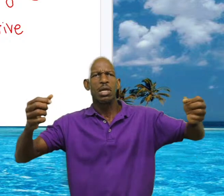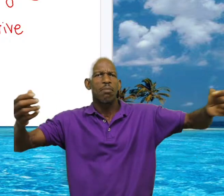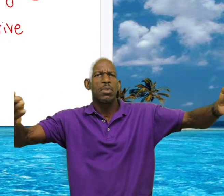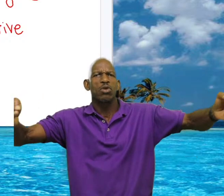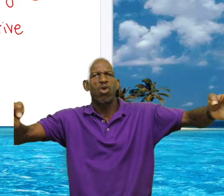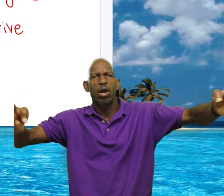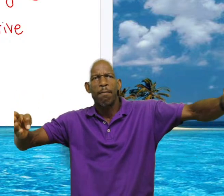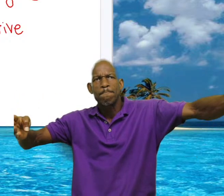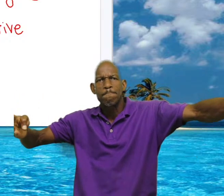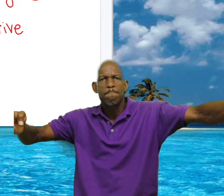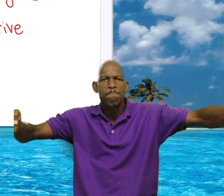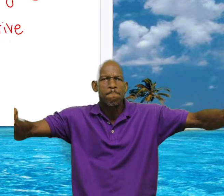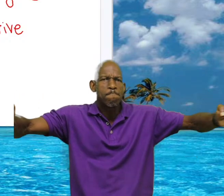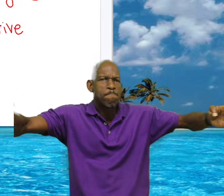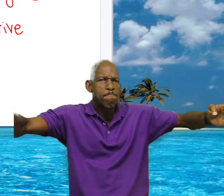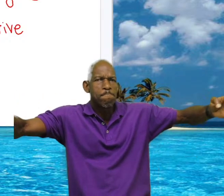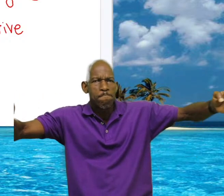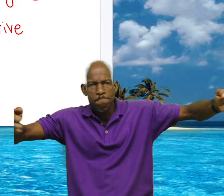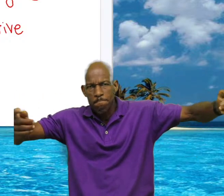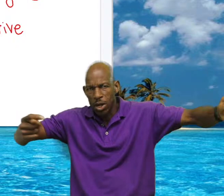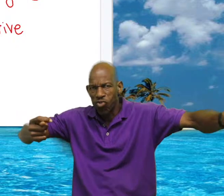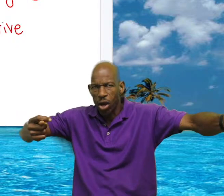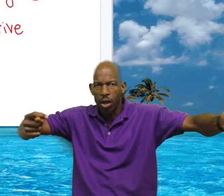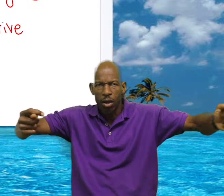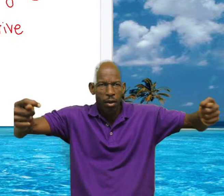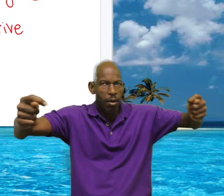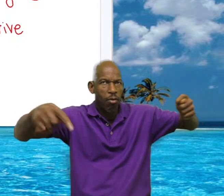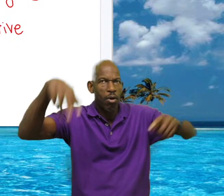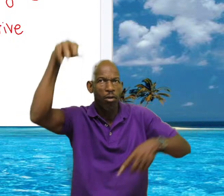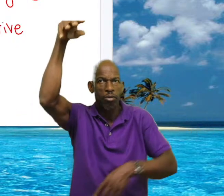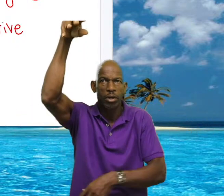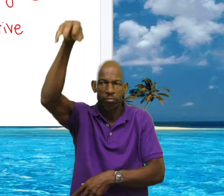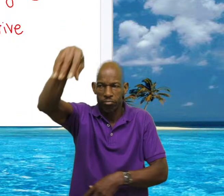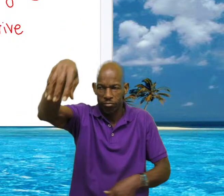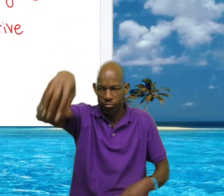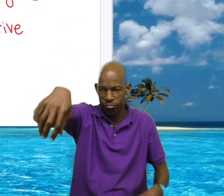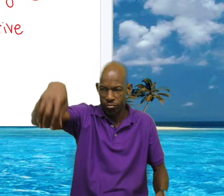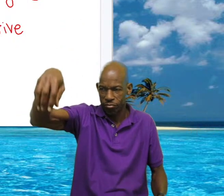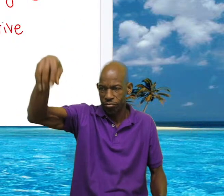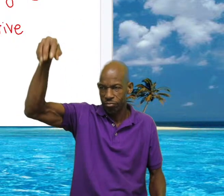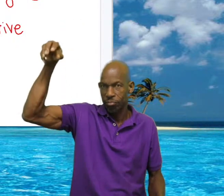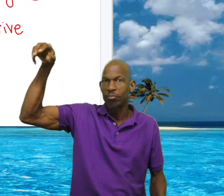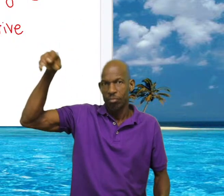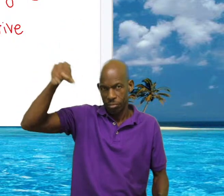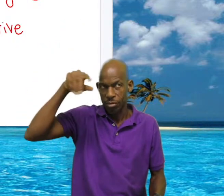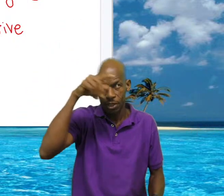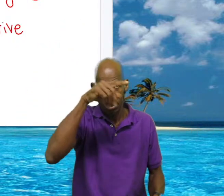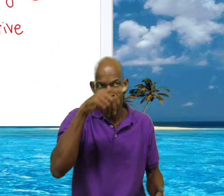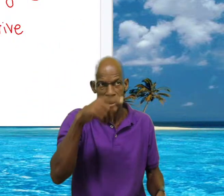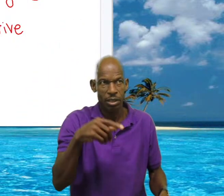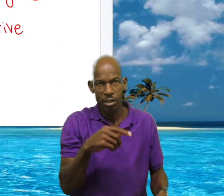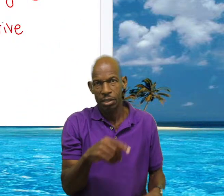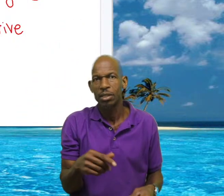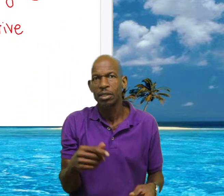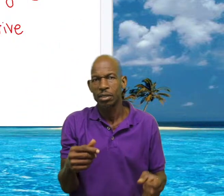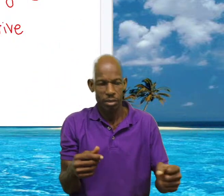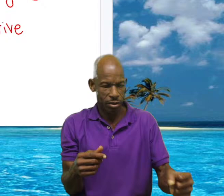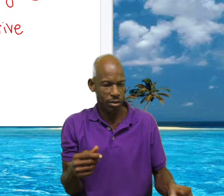for drive is to operate, because you are the one taking the machine and knowing what to move and what to press and how to turn the